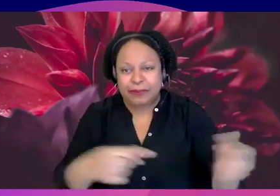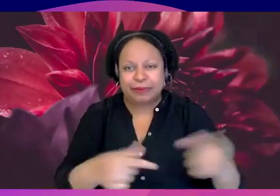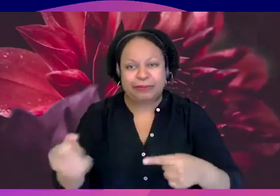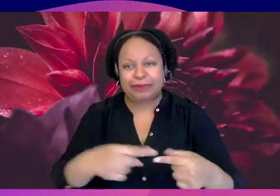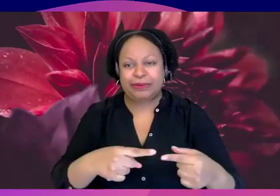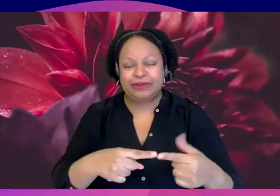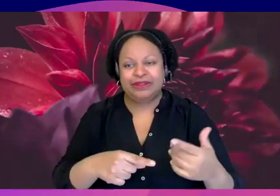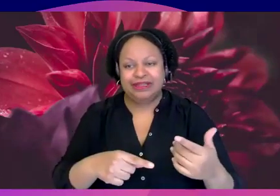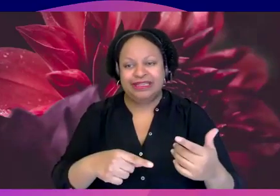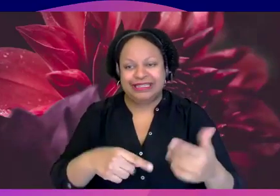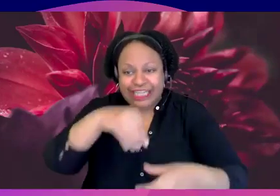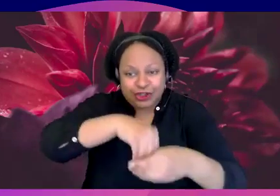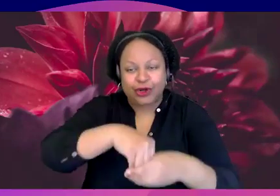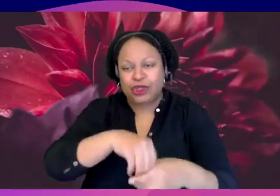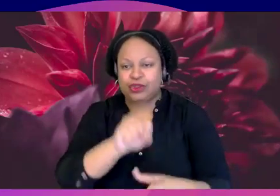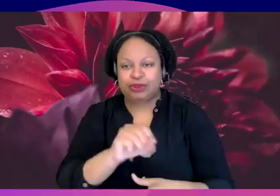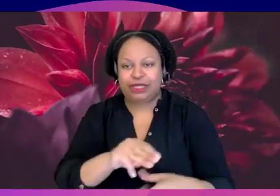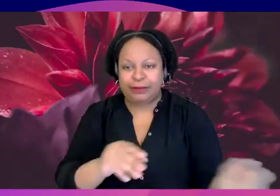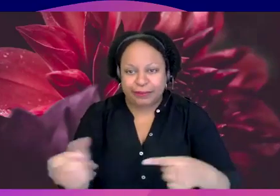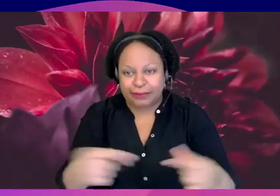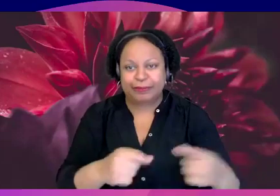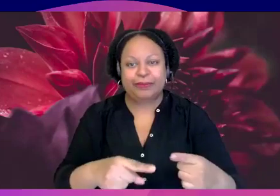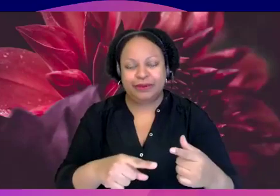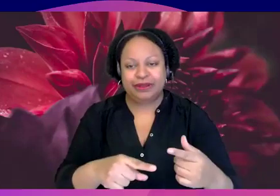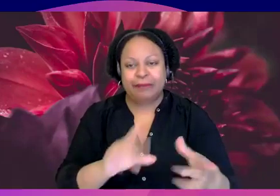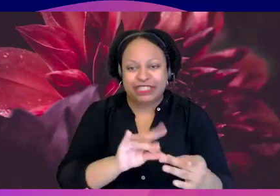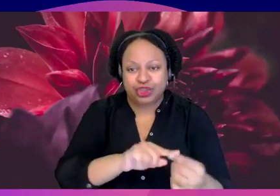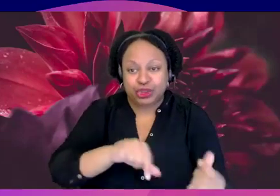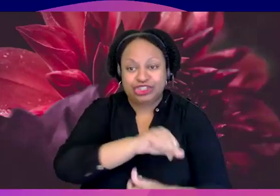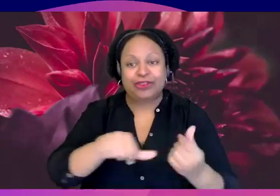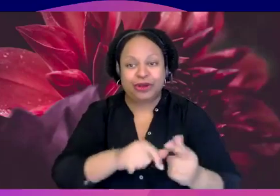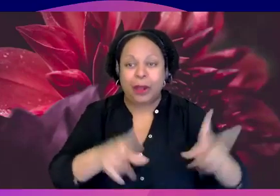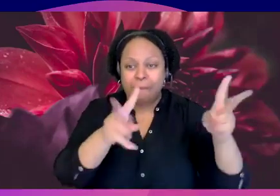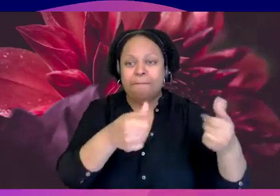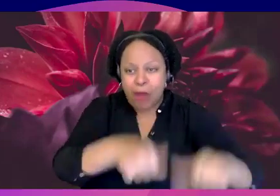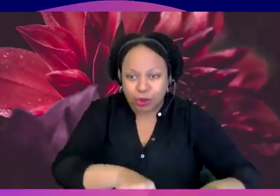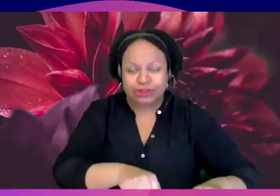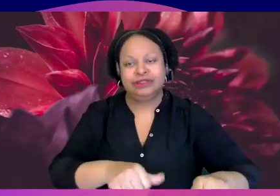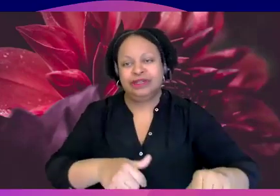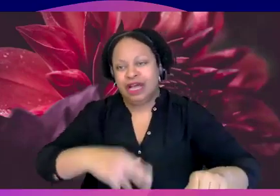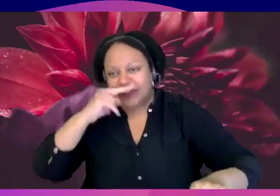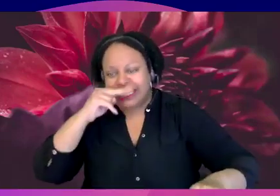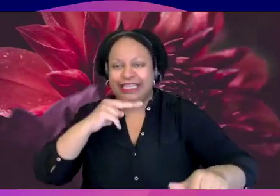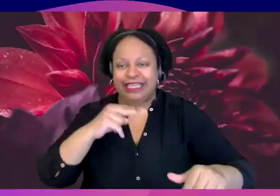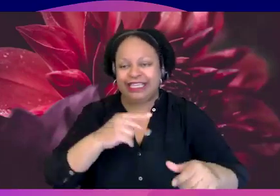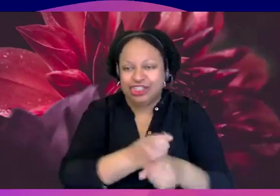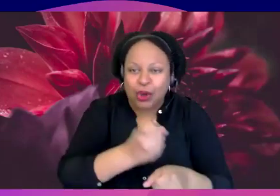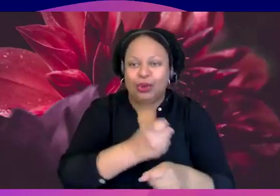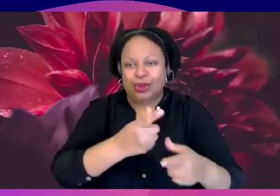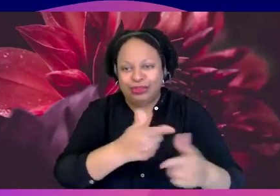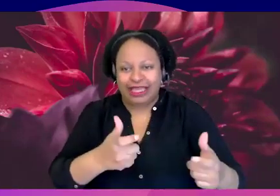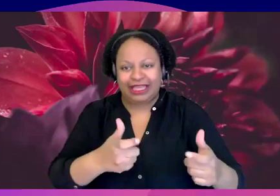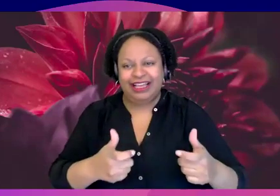but it literally is that importance of how we can have some joy in this work. And Chris, I saw in one of your slides,